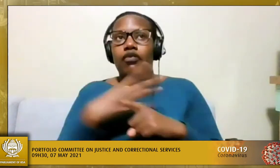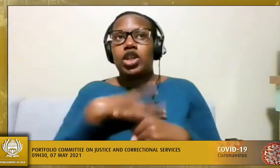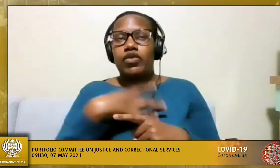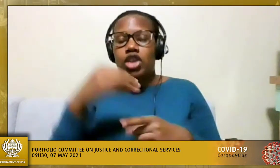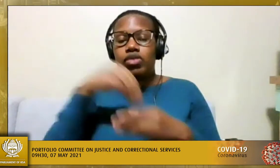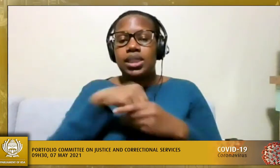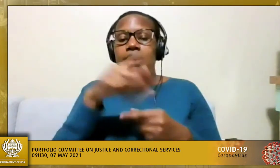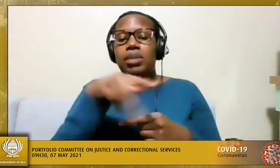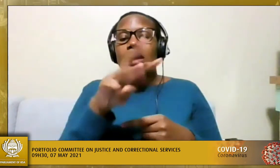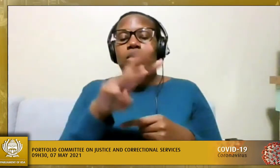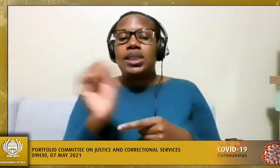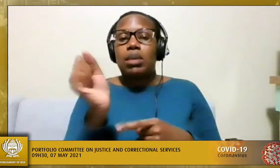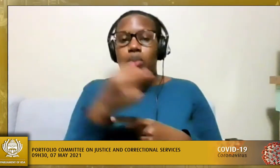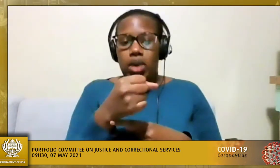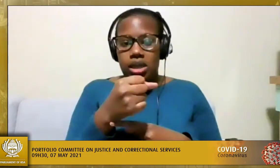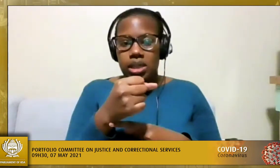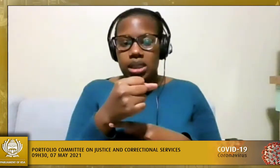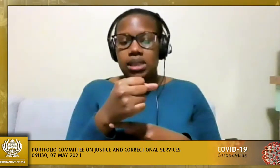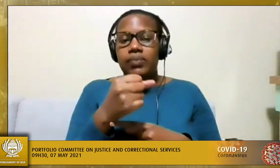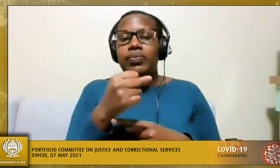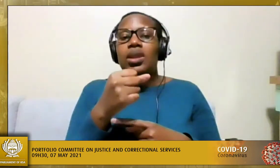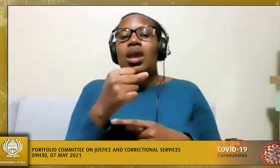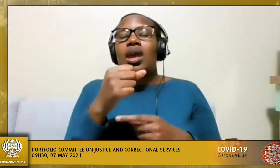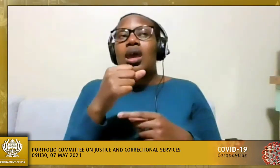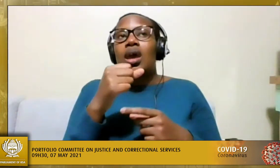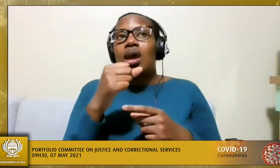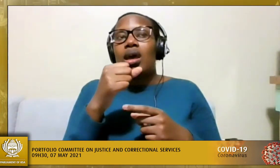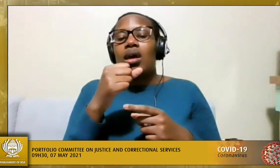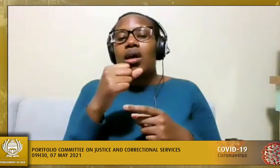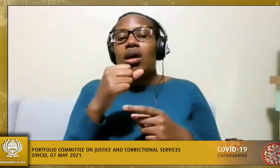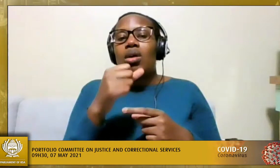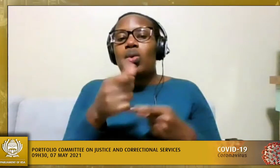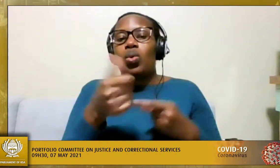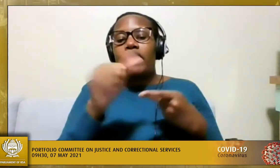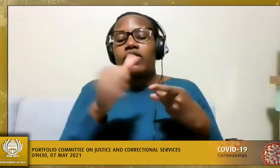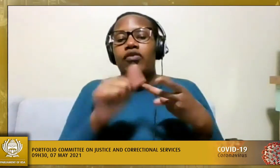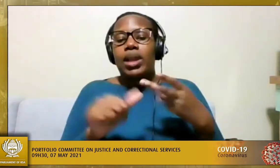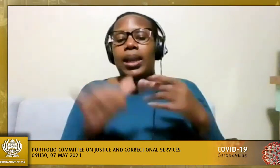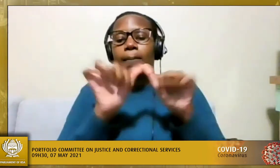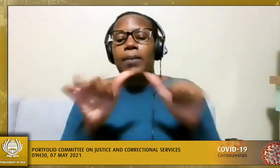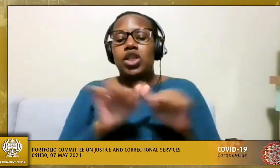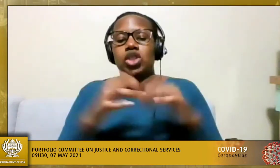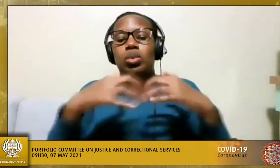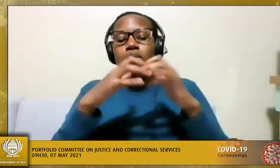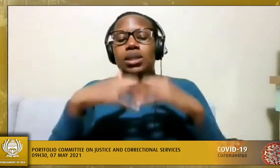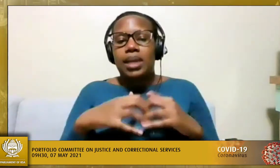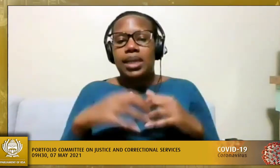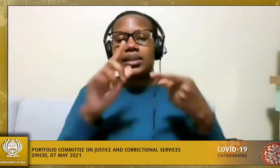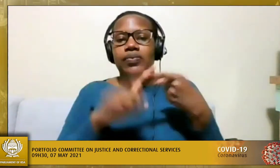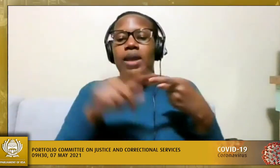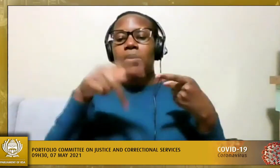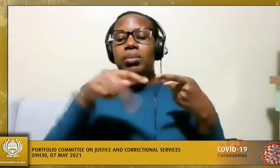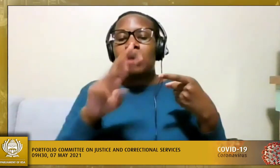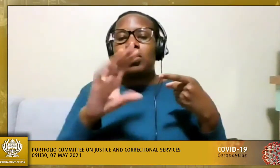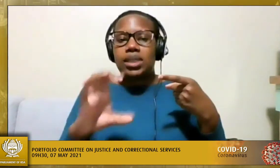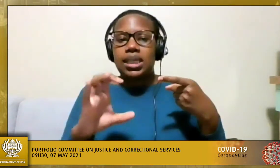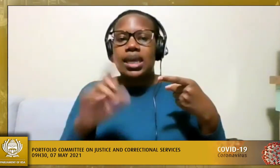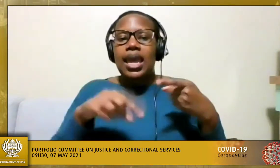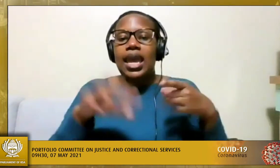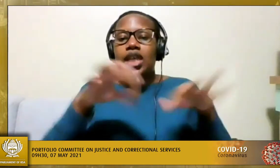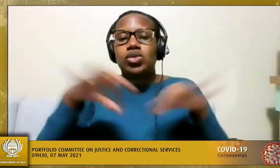as forensic Auditors in the investigation of the matter the following measures were put in place PWC had to sign